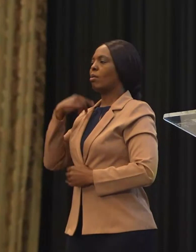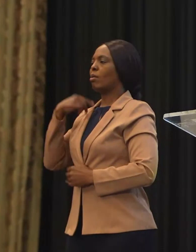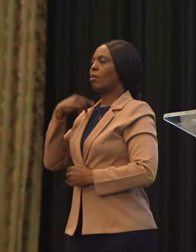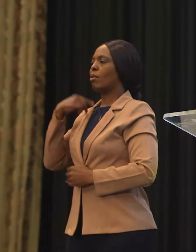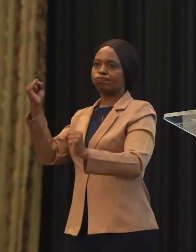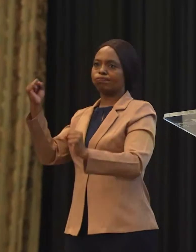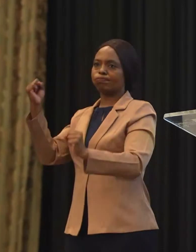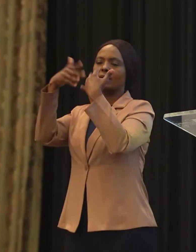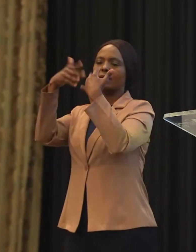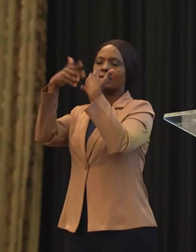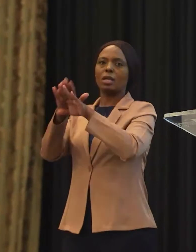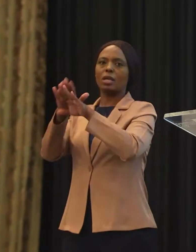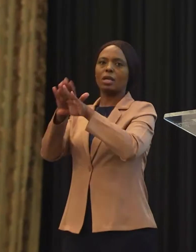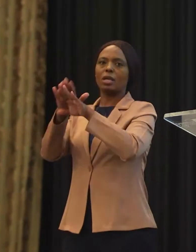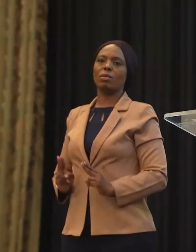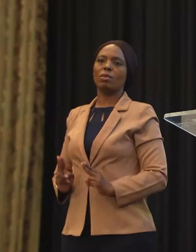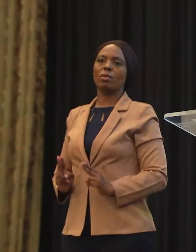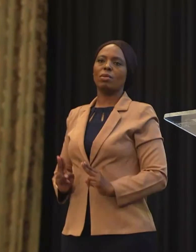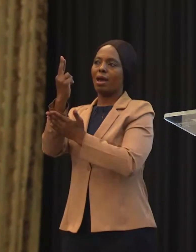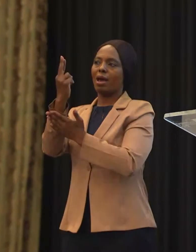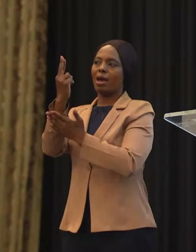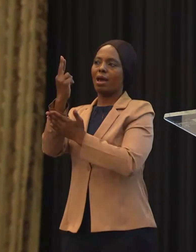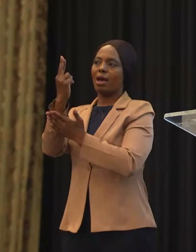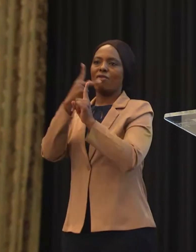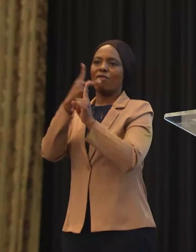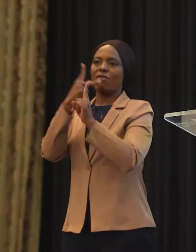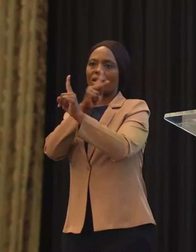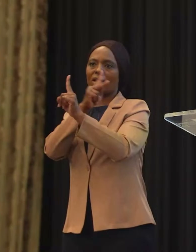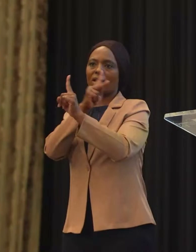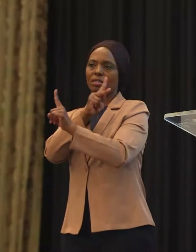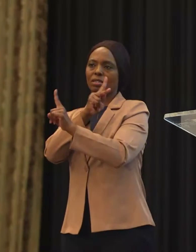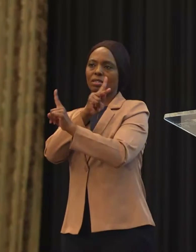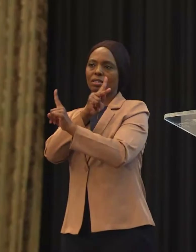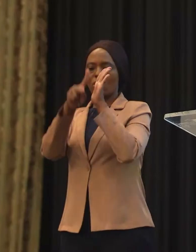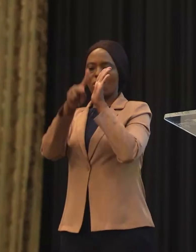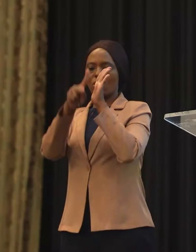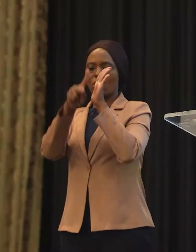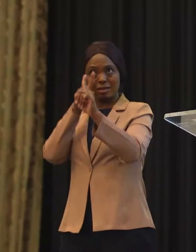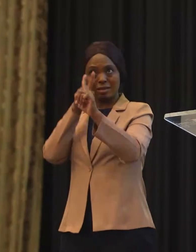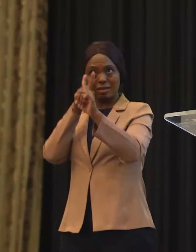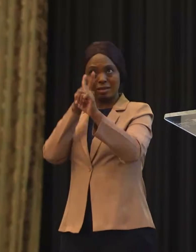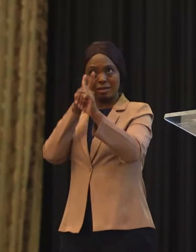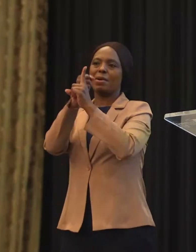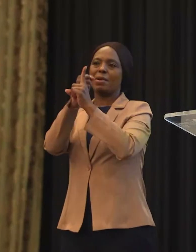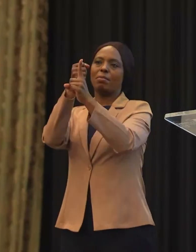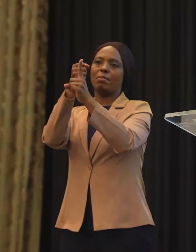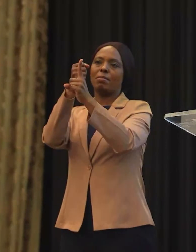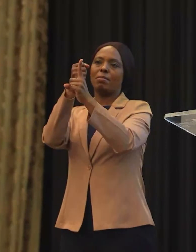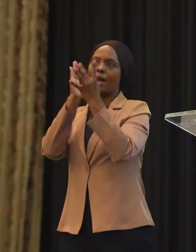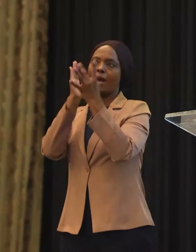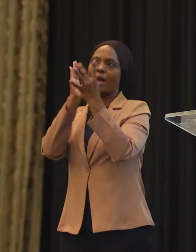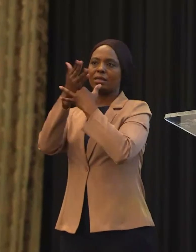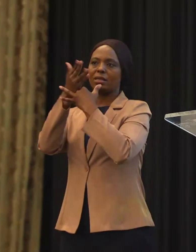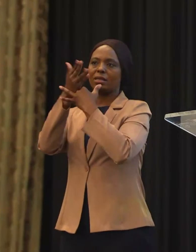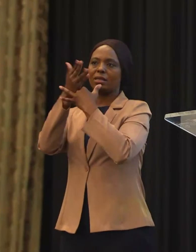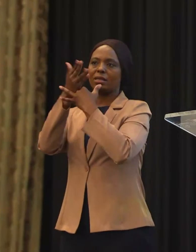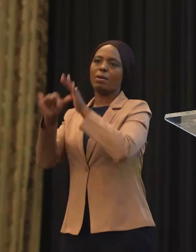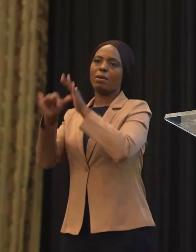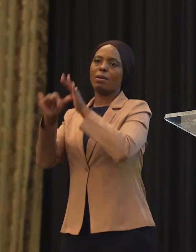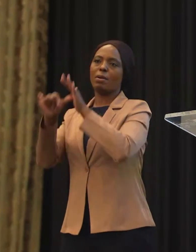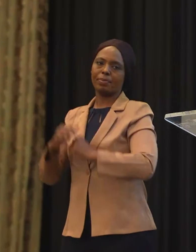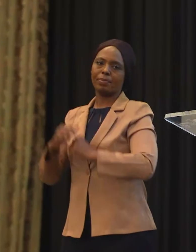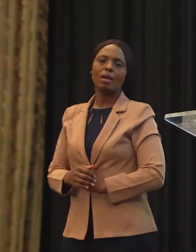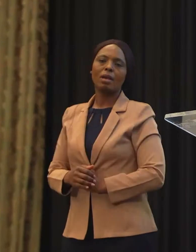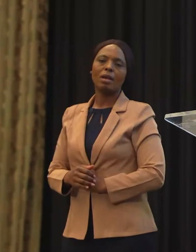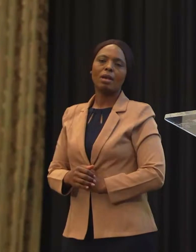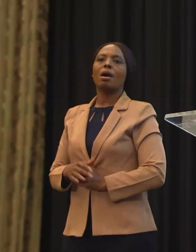human rights violation policies that we need to speak of, and also to improve health services and accesses for key pops. And what was common as